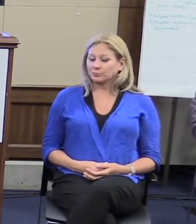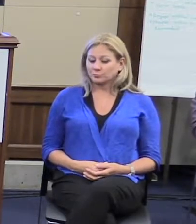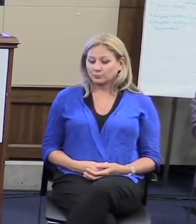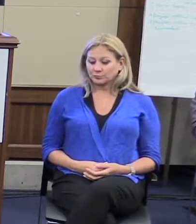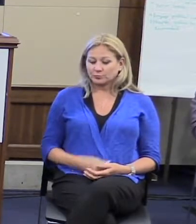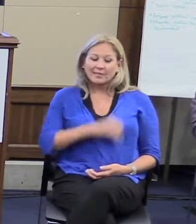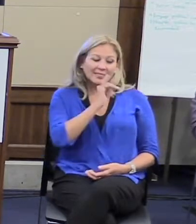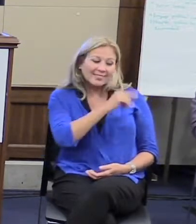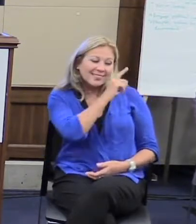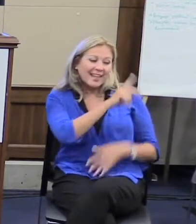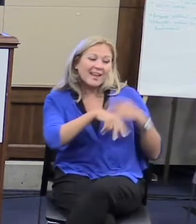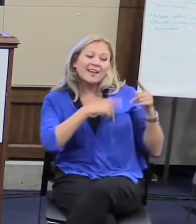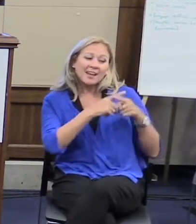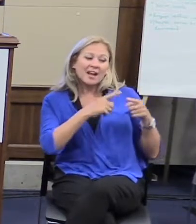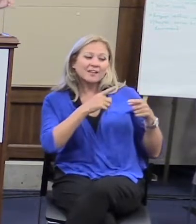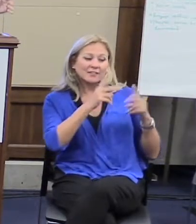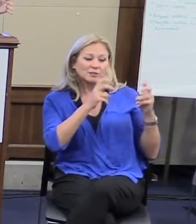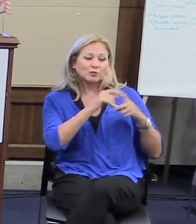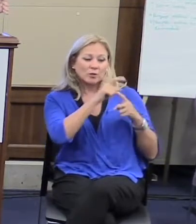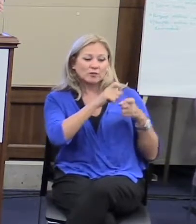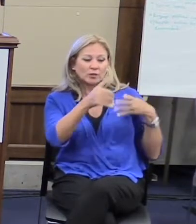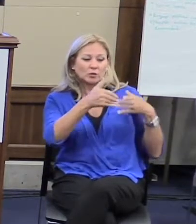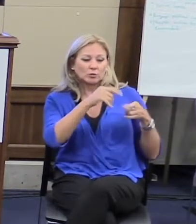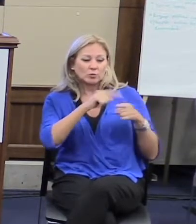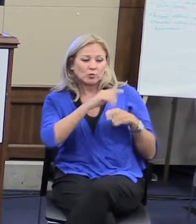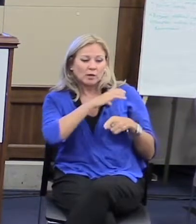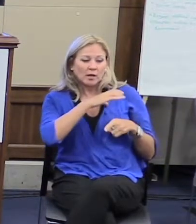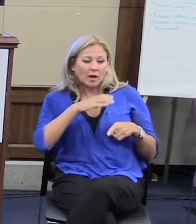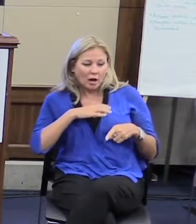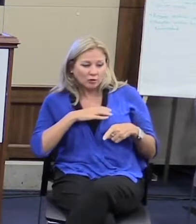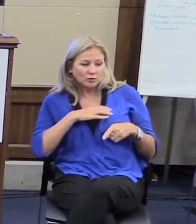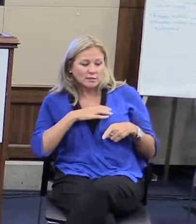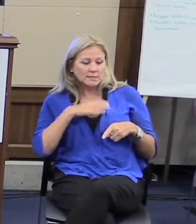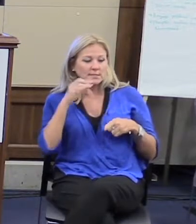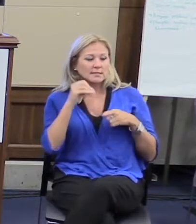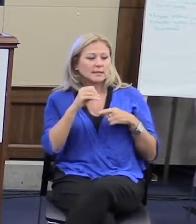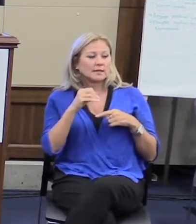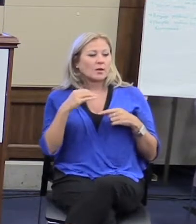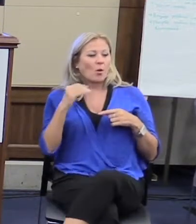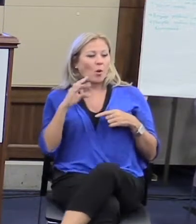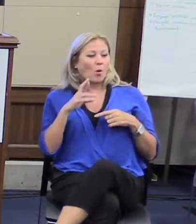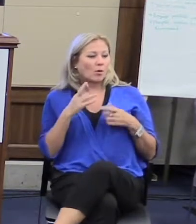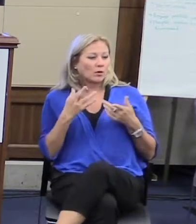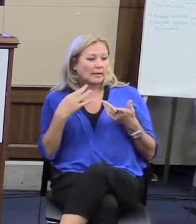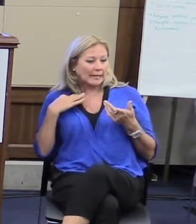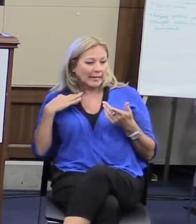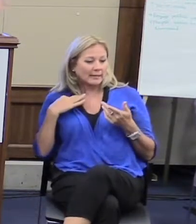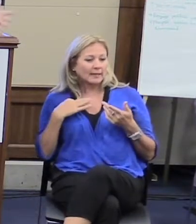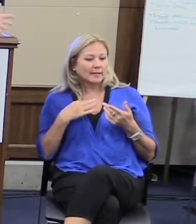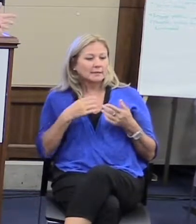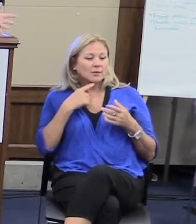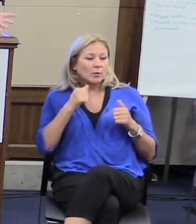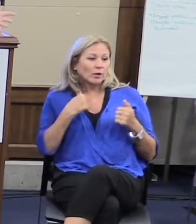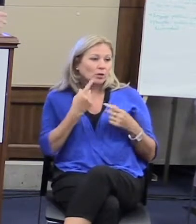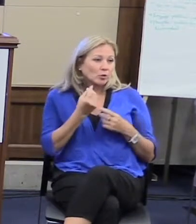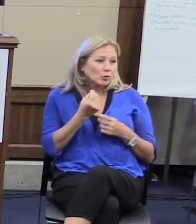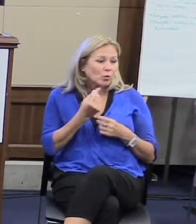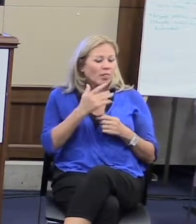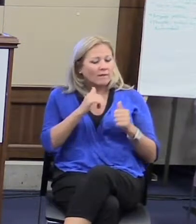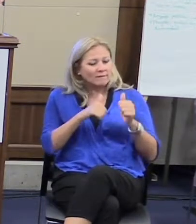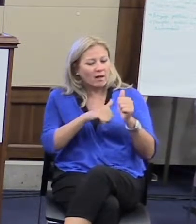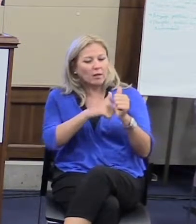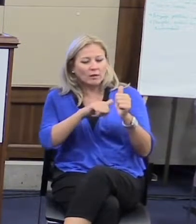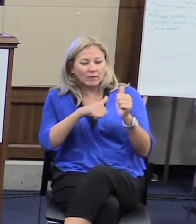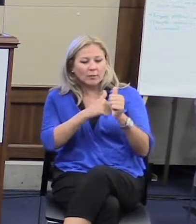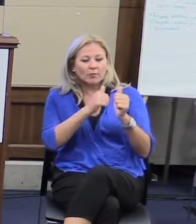that you introduce to a congressman or a congressional candidate and say, what can you do? They say, I'm going to look into it, and then you follow up with an email